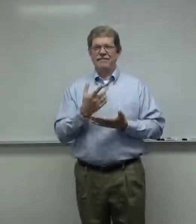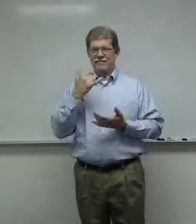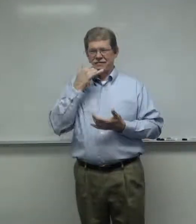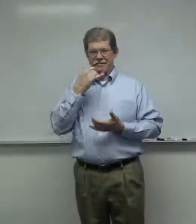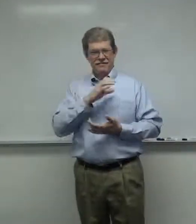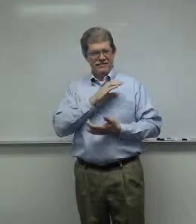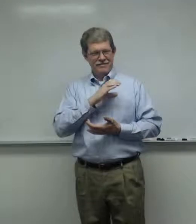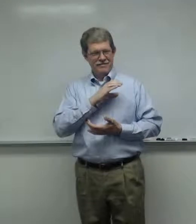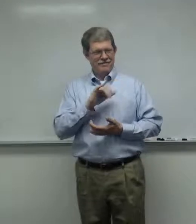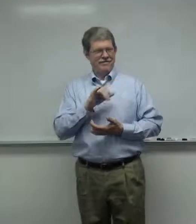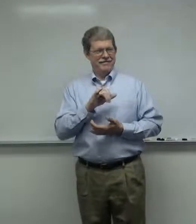that